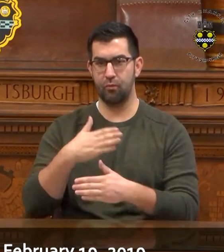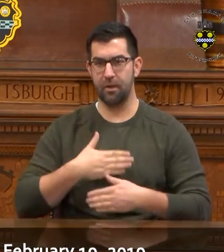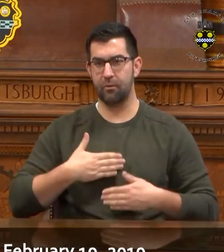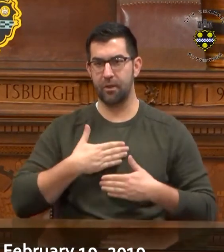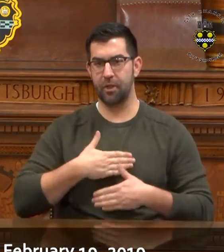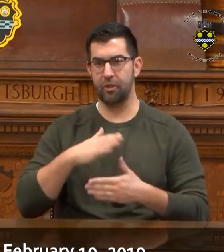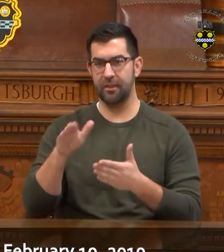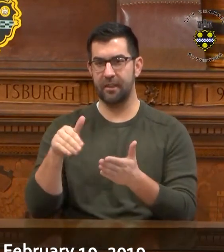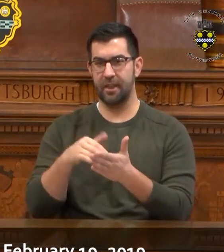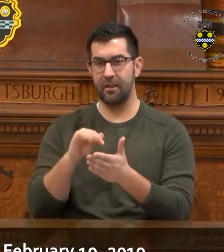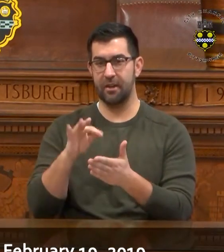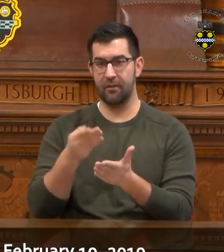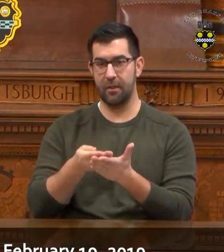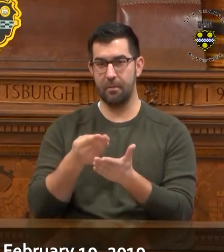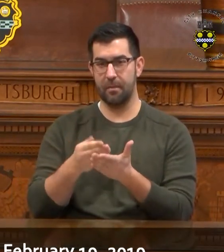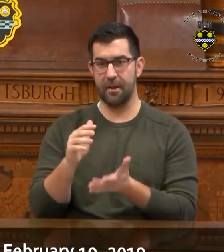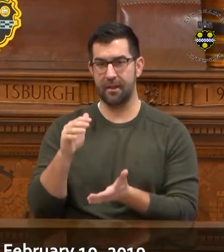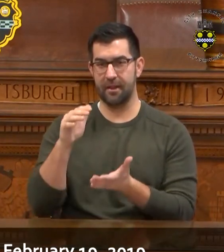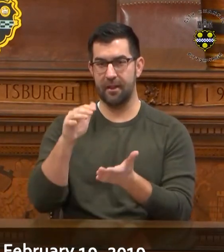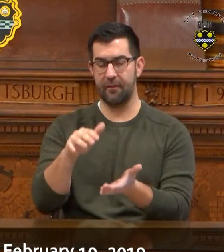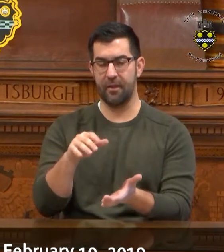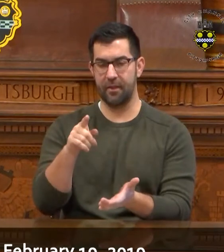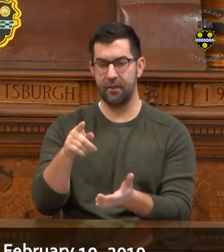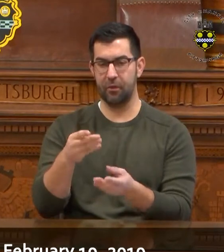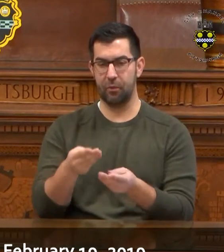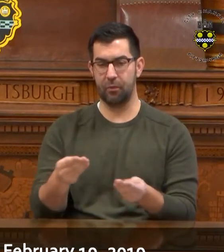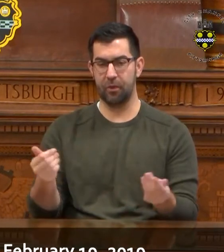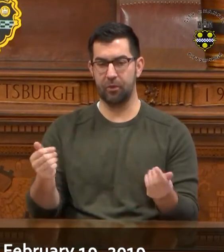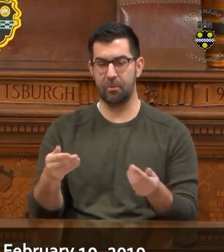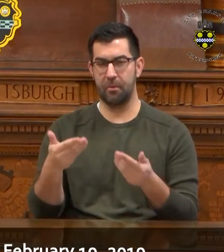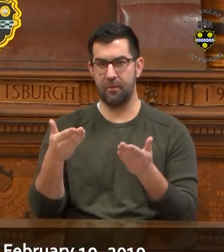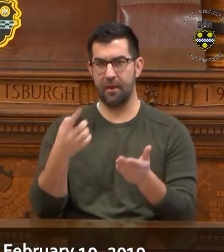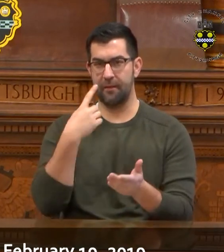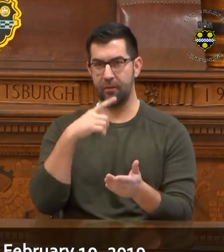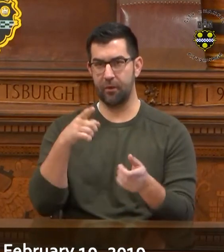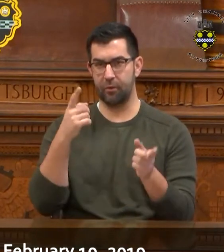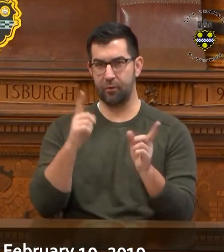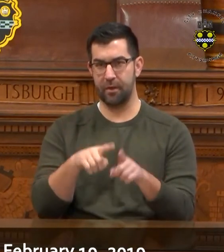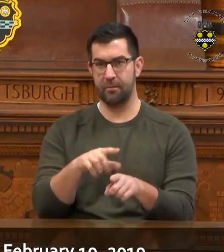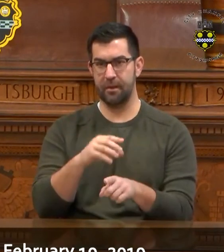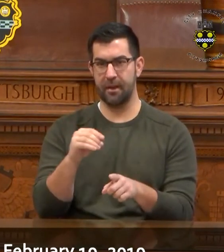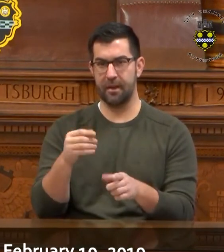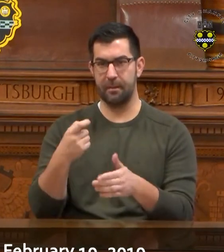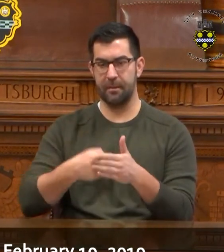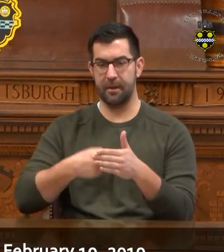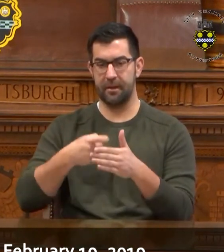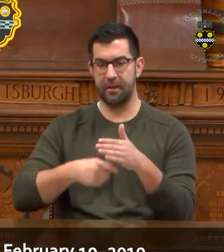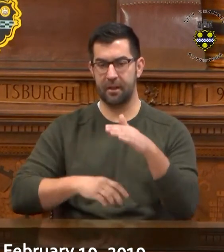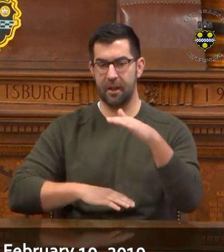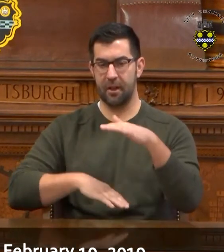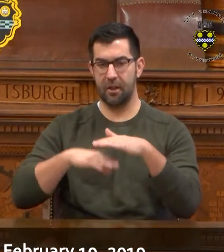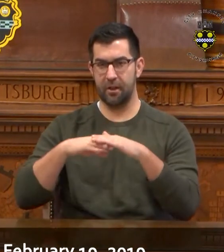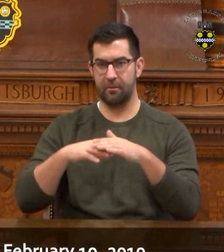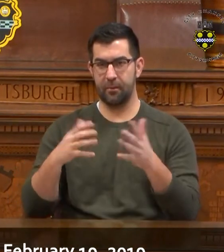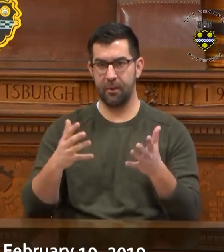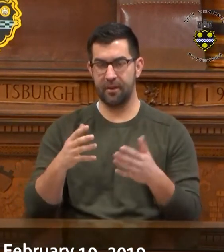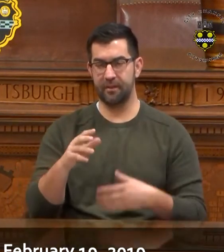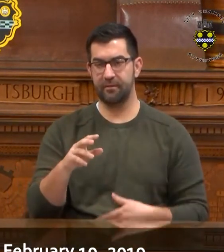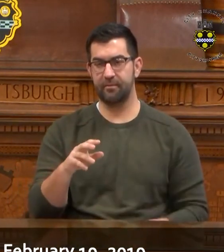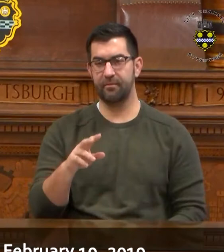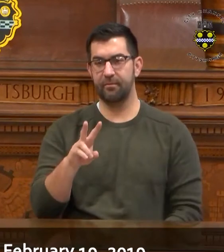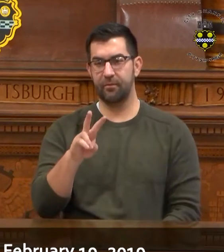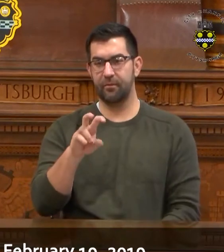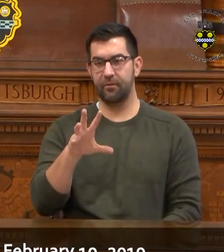In the event this grant is awarded, this resolution provides for an agreement and expenditures not to exceed